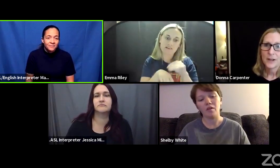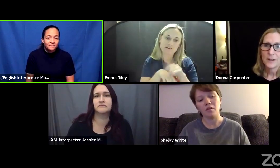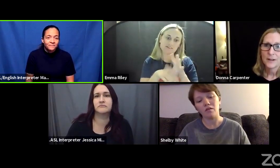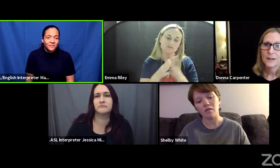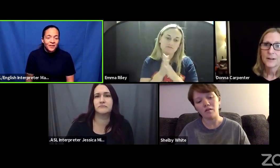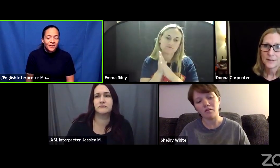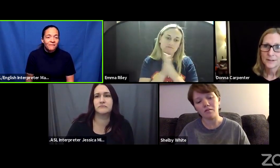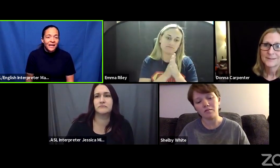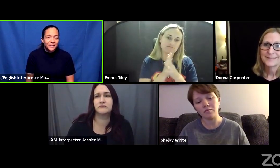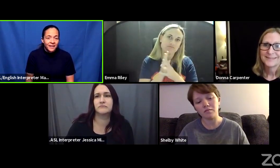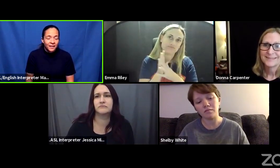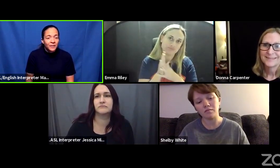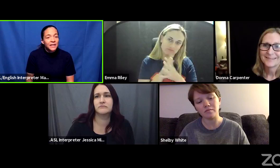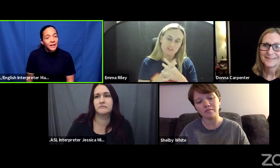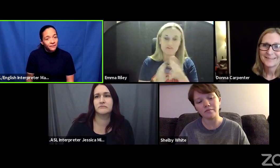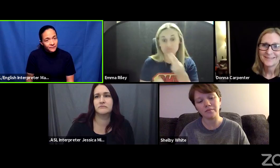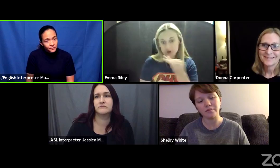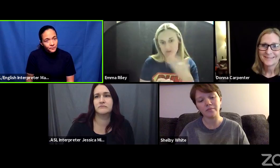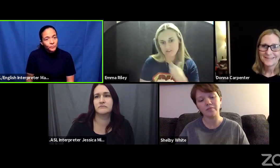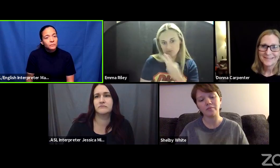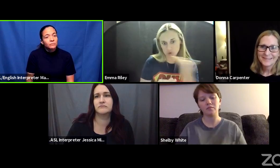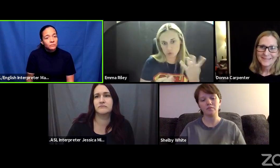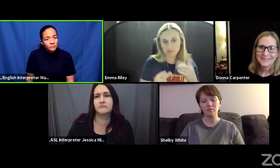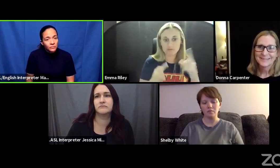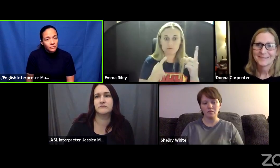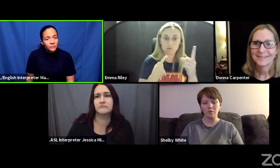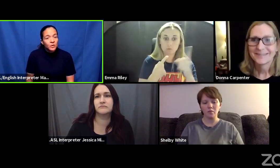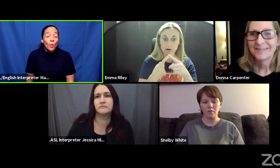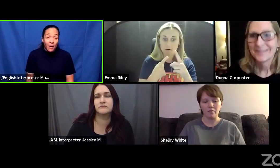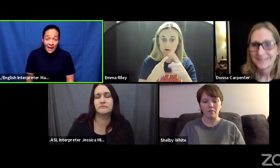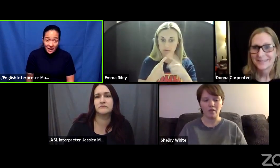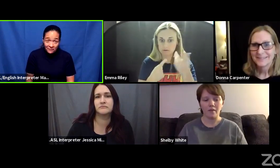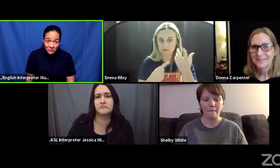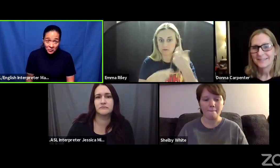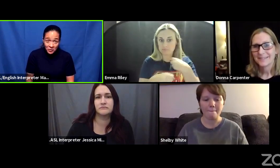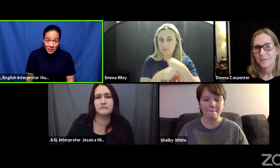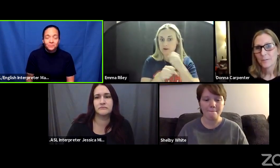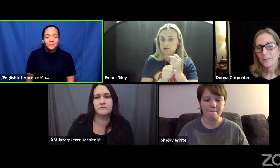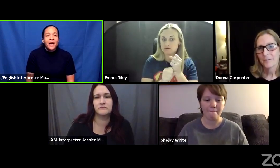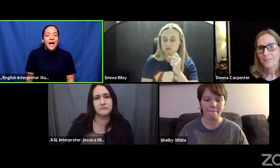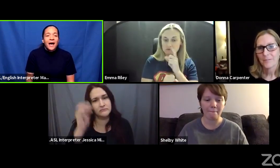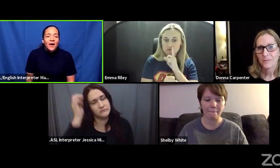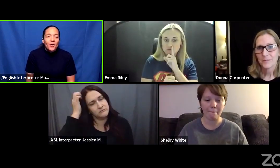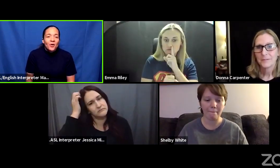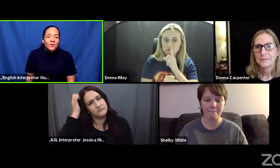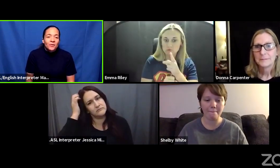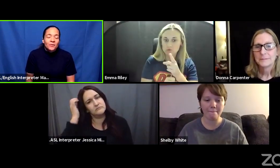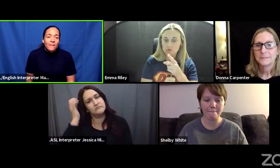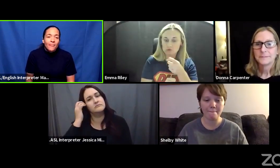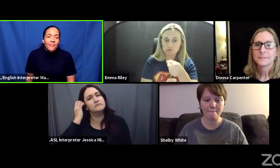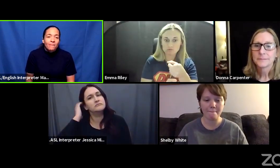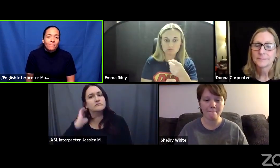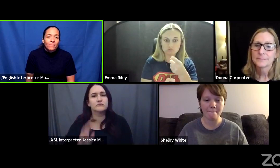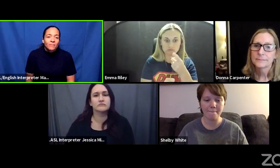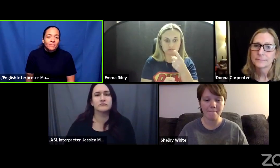Okay, the advice I would give. Well, I have a few things.